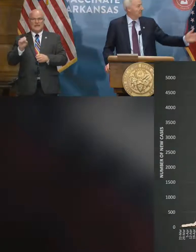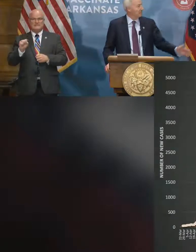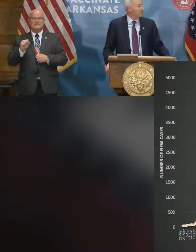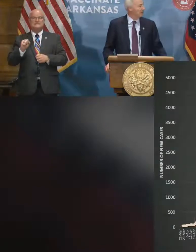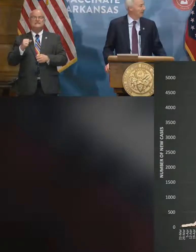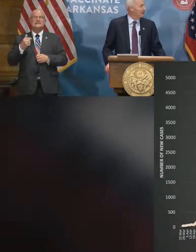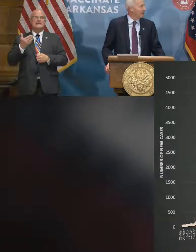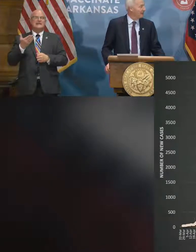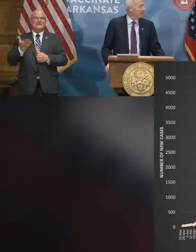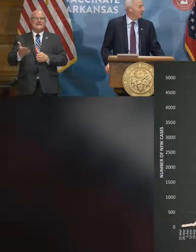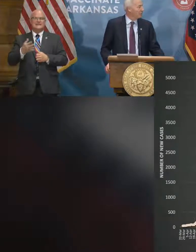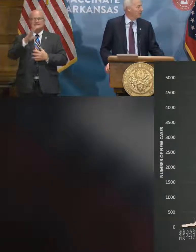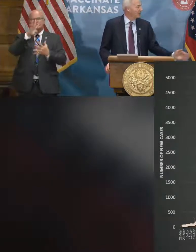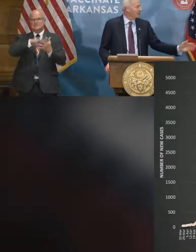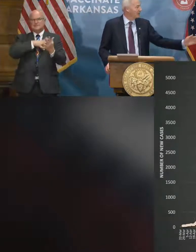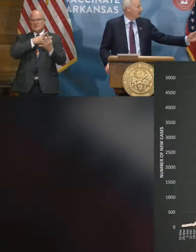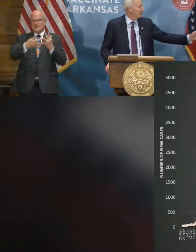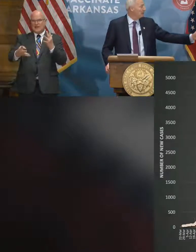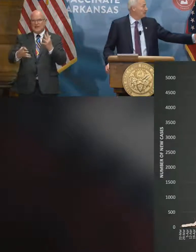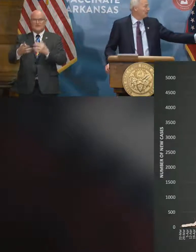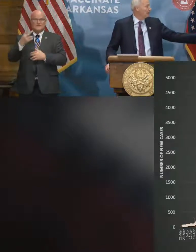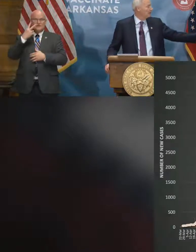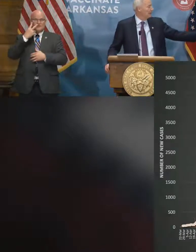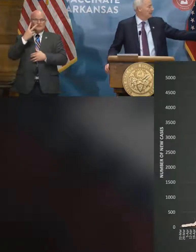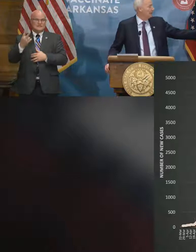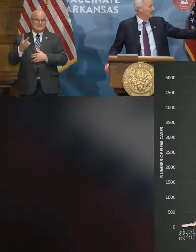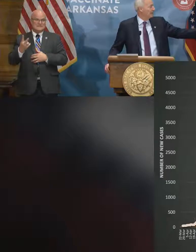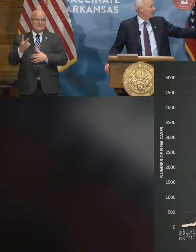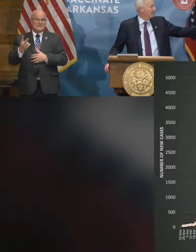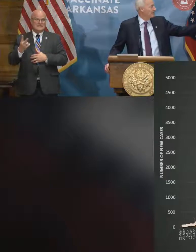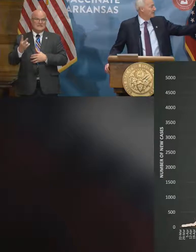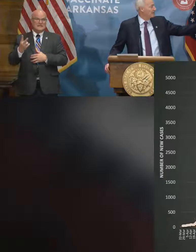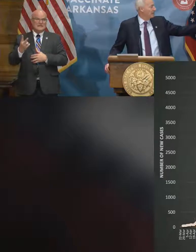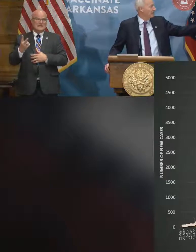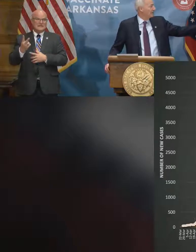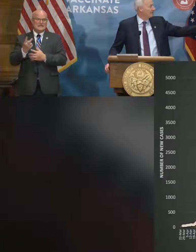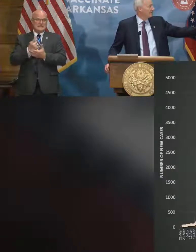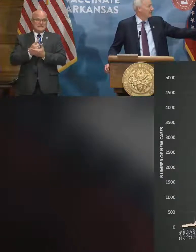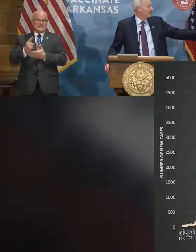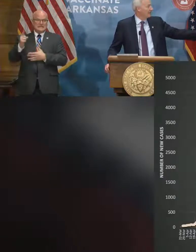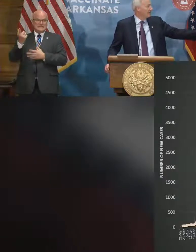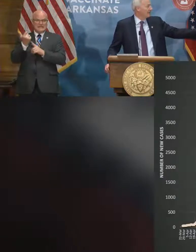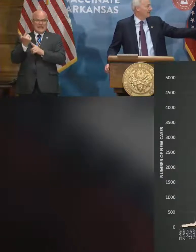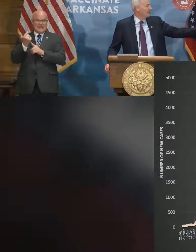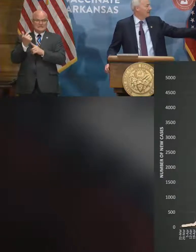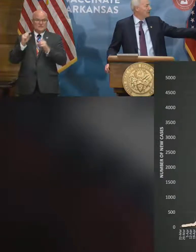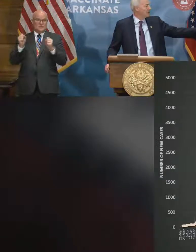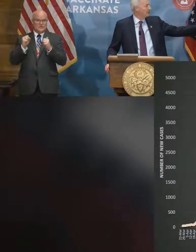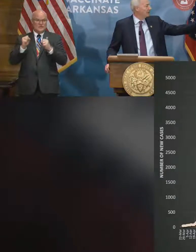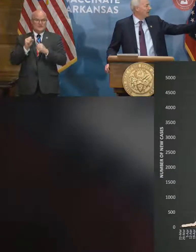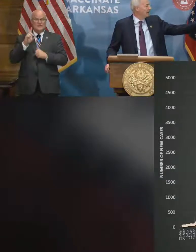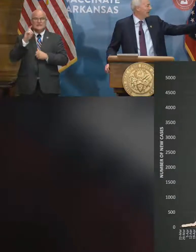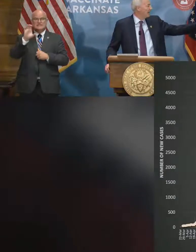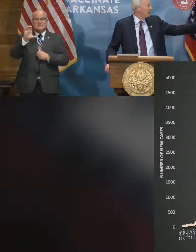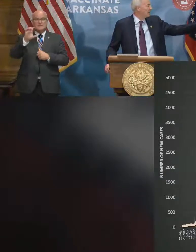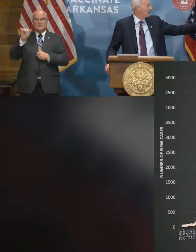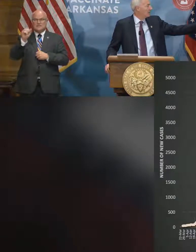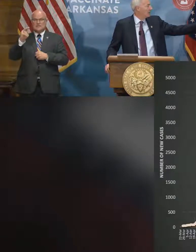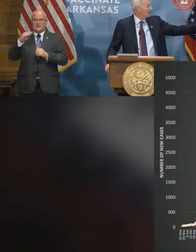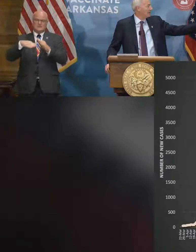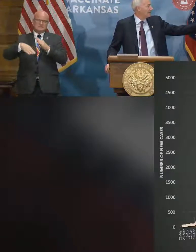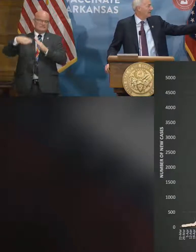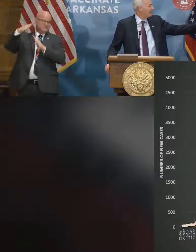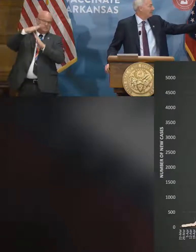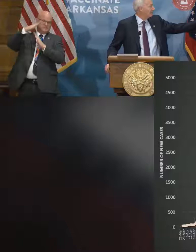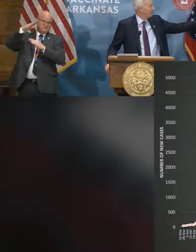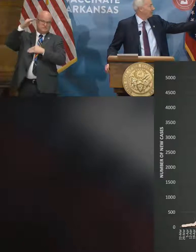this simply puts it in graph form. You can see where we were last winter, December, January at the high water